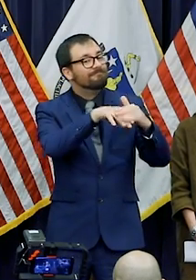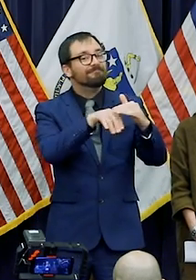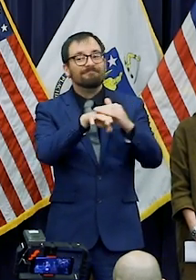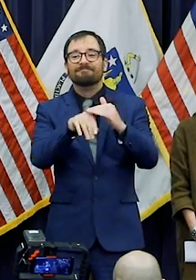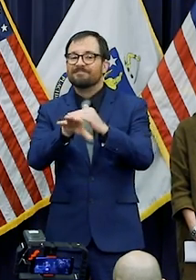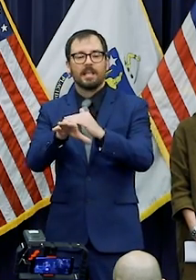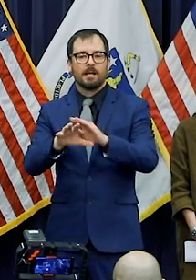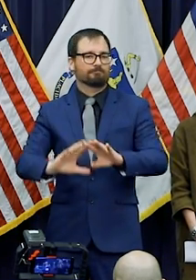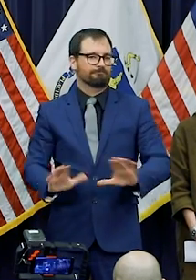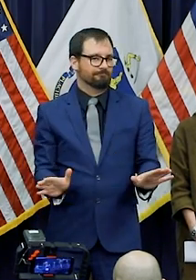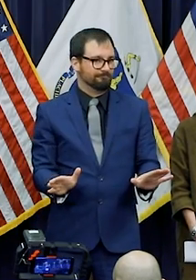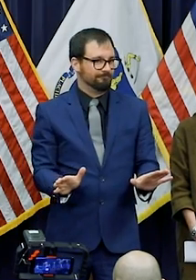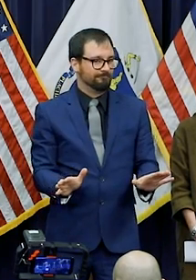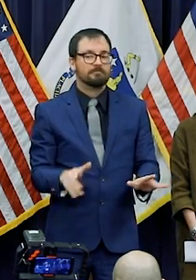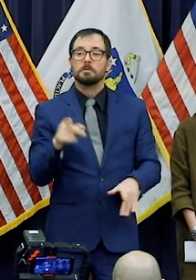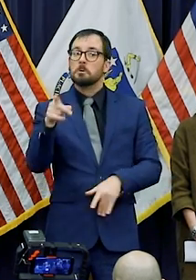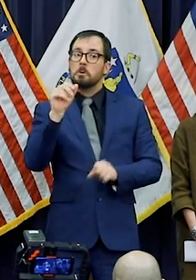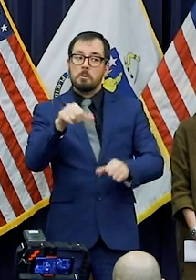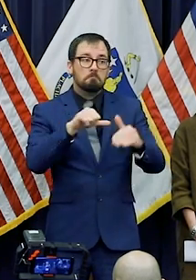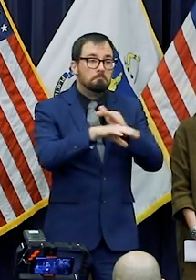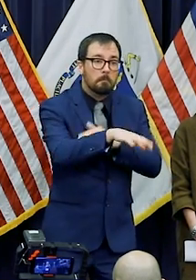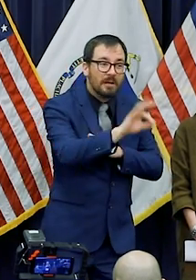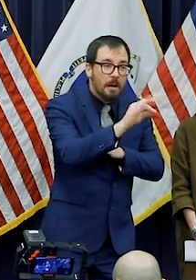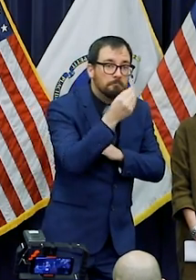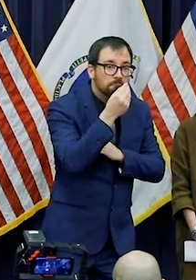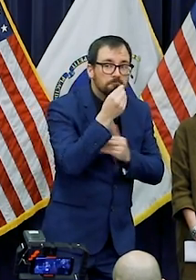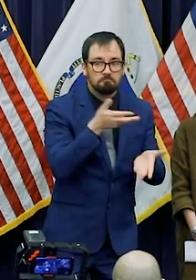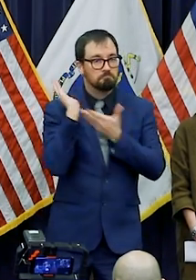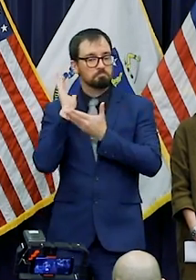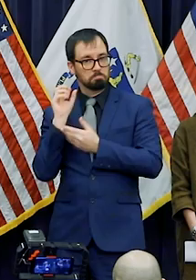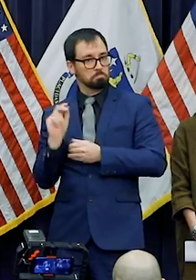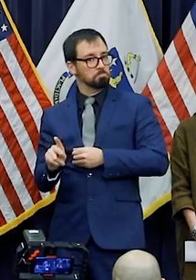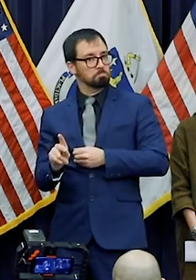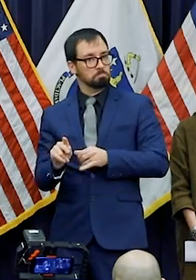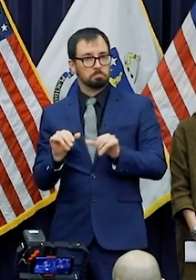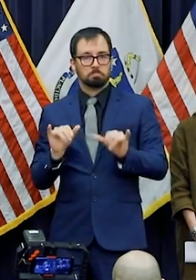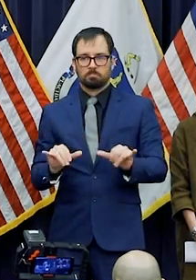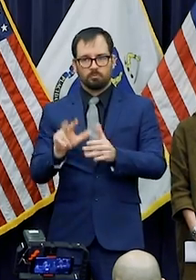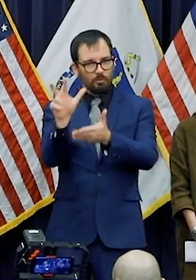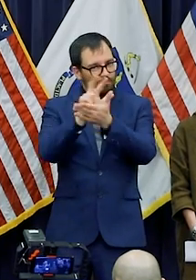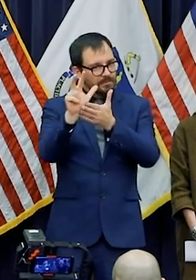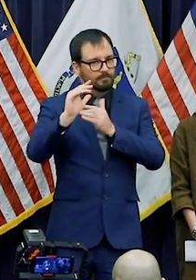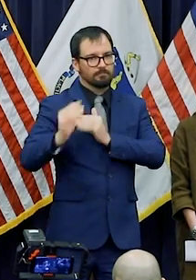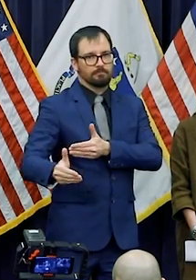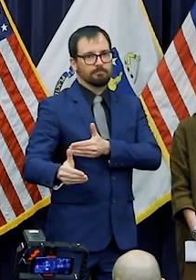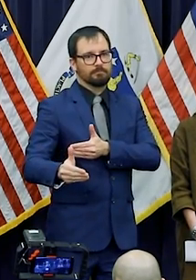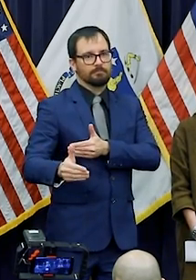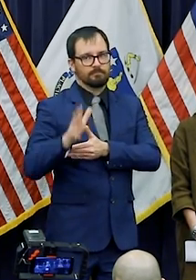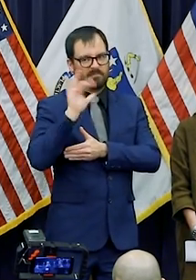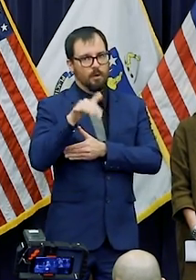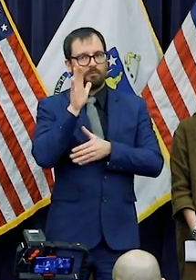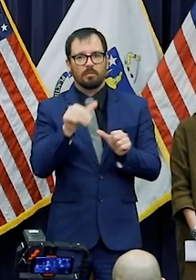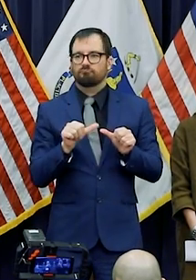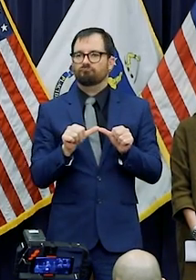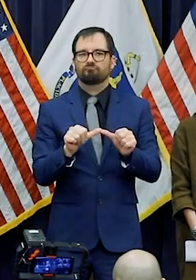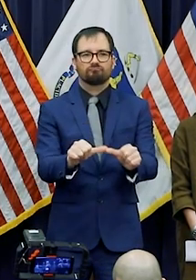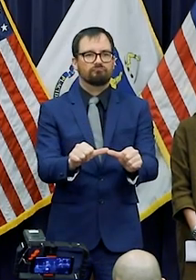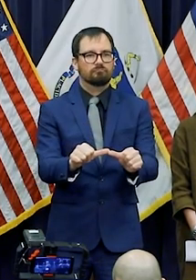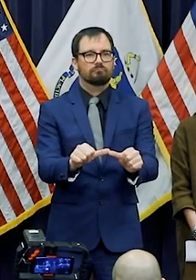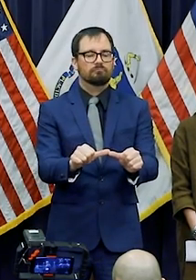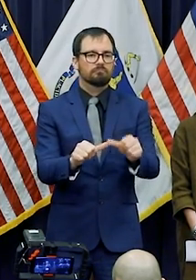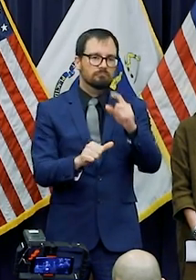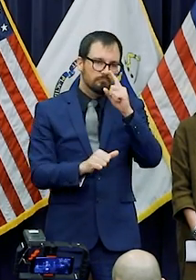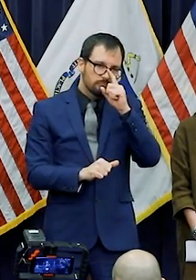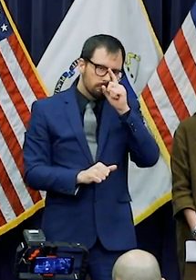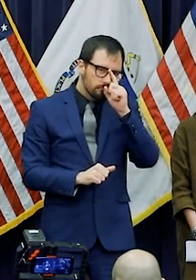for takeout and delivery. This order is in effect for the next 3 weeks. And it's important to note that this order does not apply